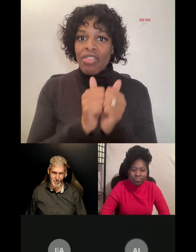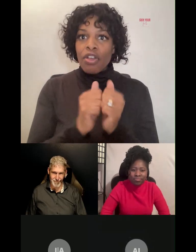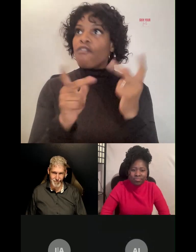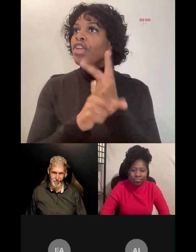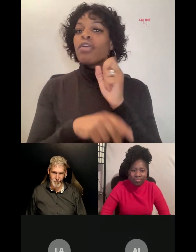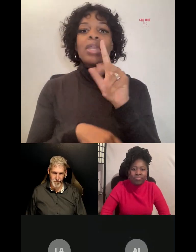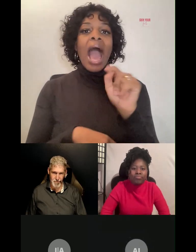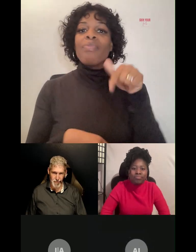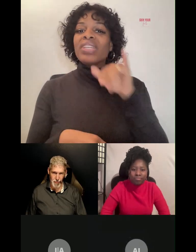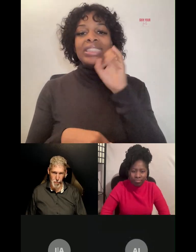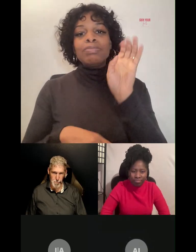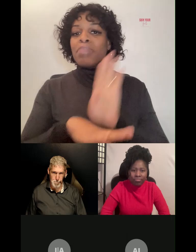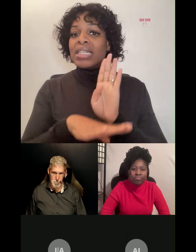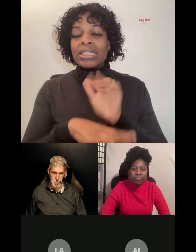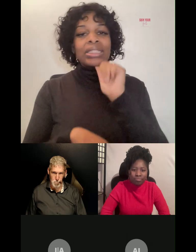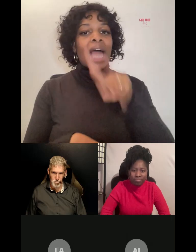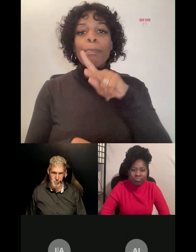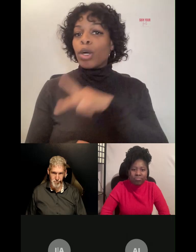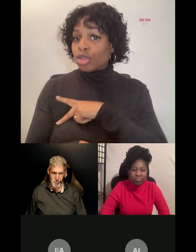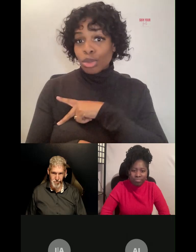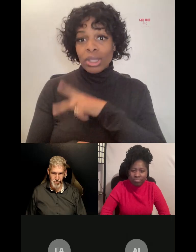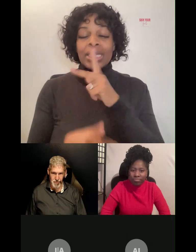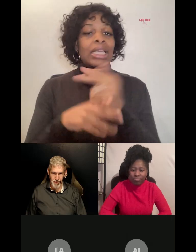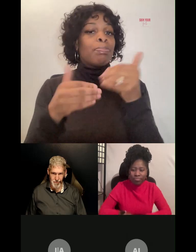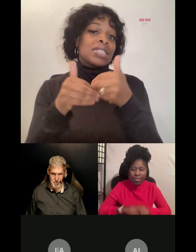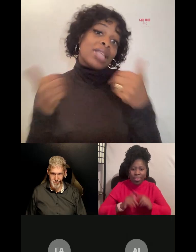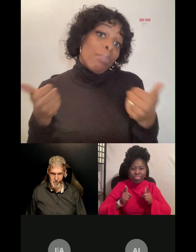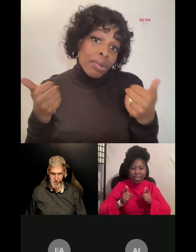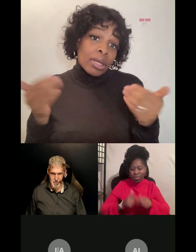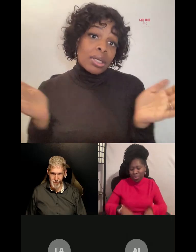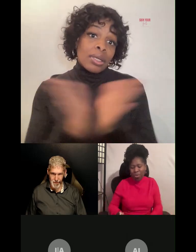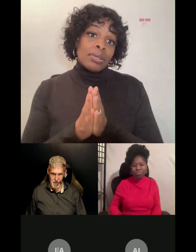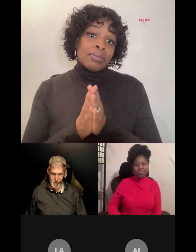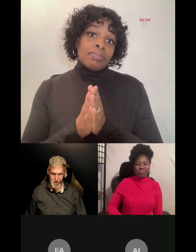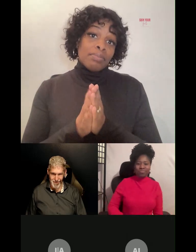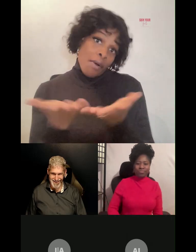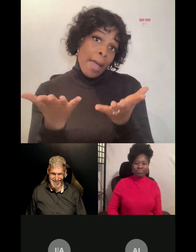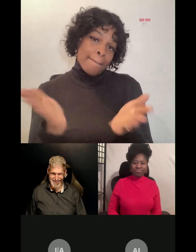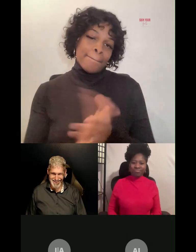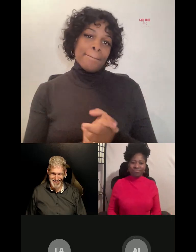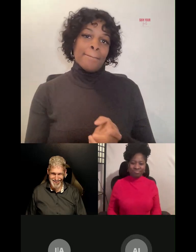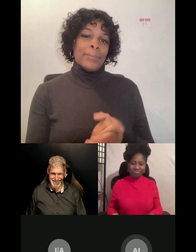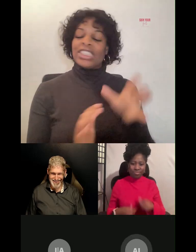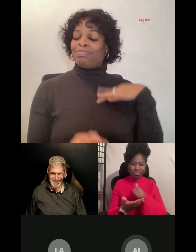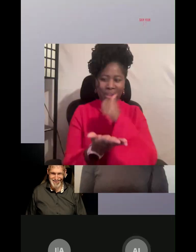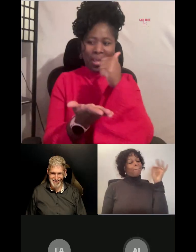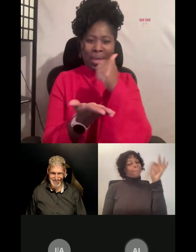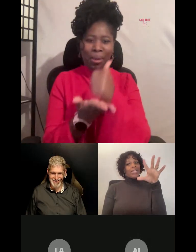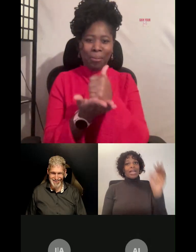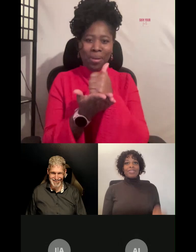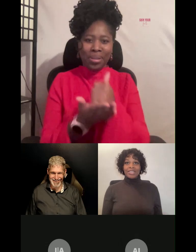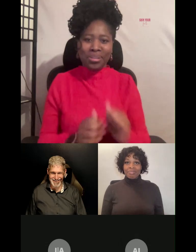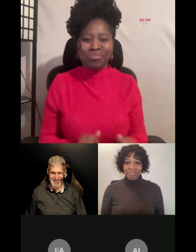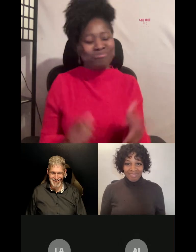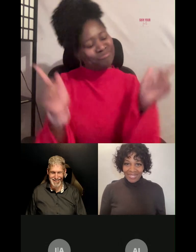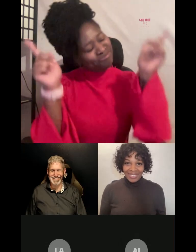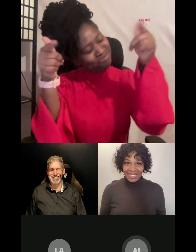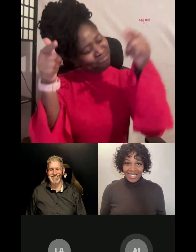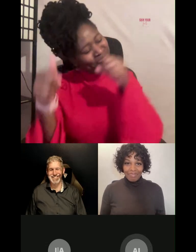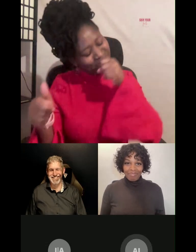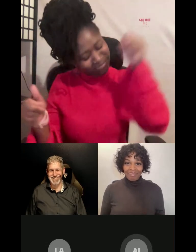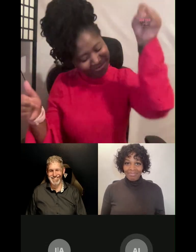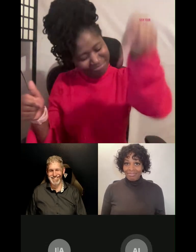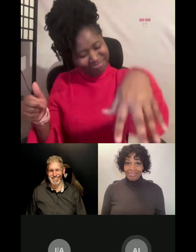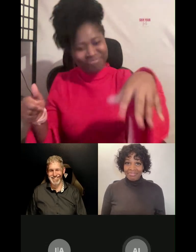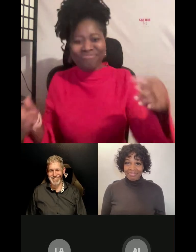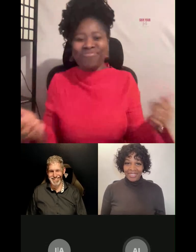Hmm. together, figure it out. This is business, not personal. Keep it separate. All right? There we go. Yeah, that's it.